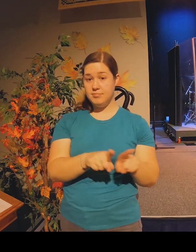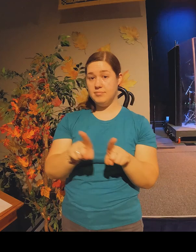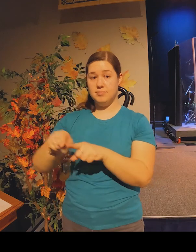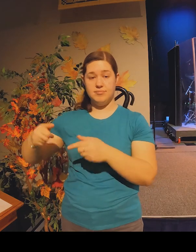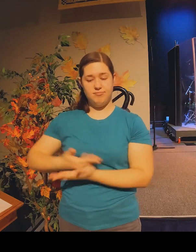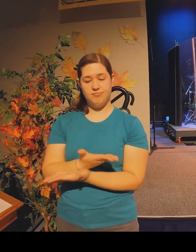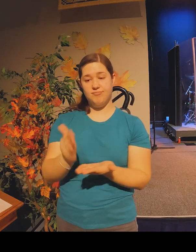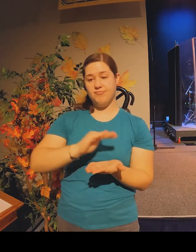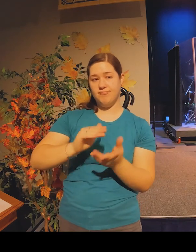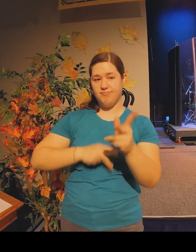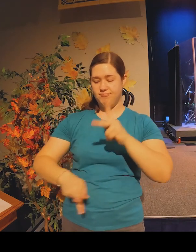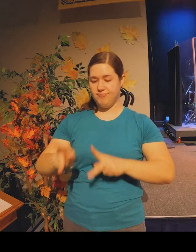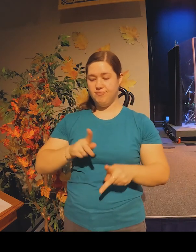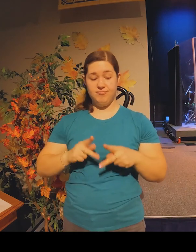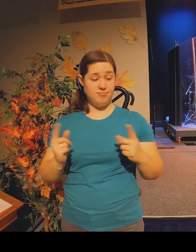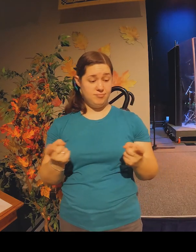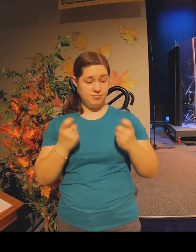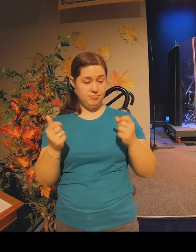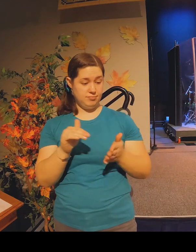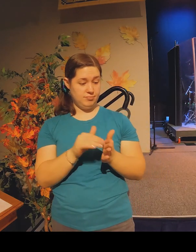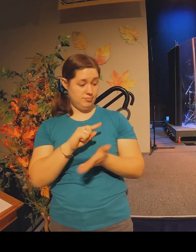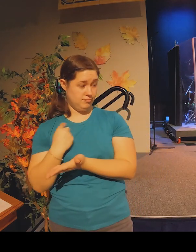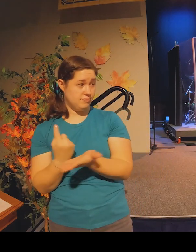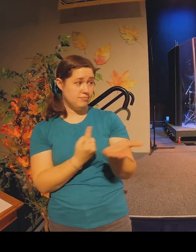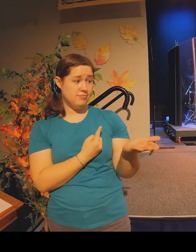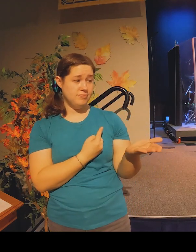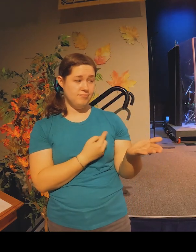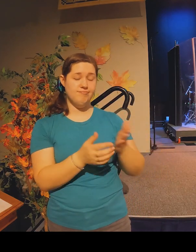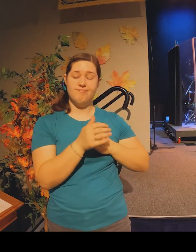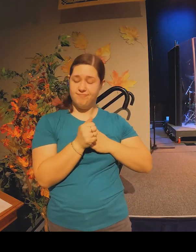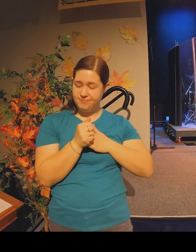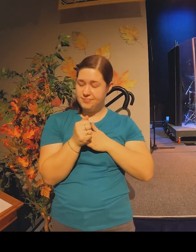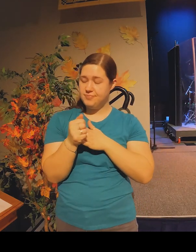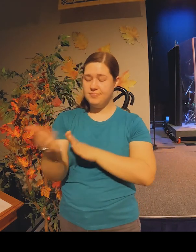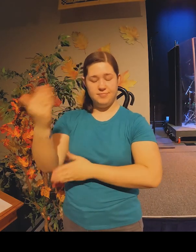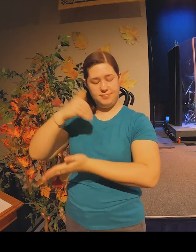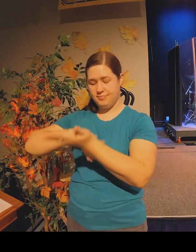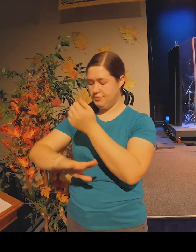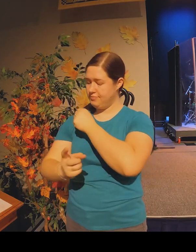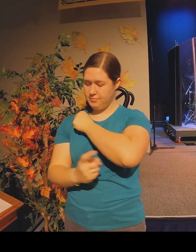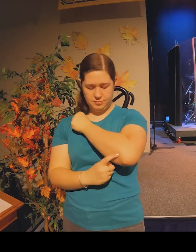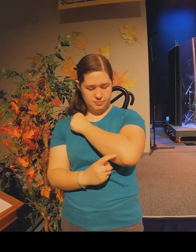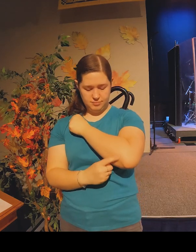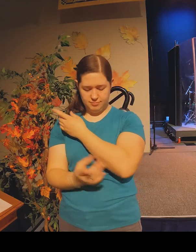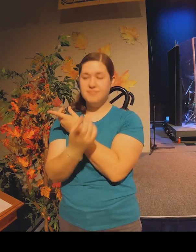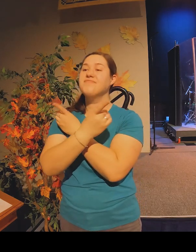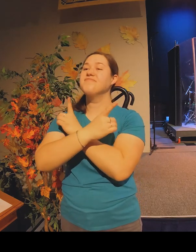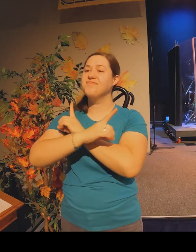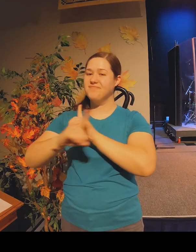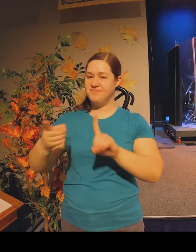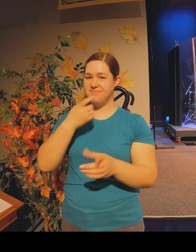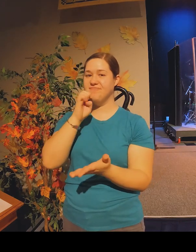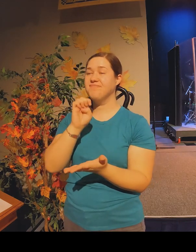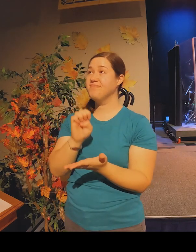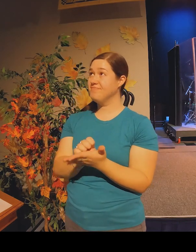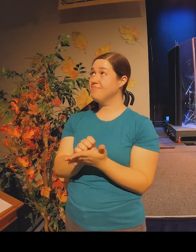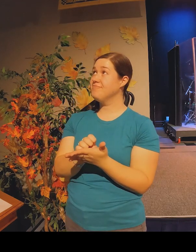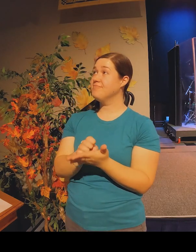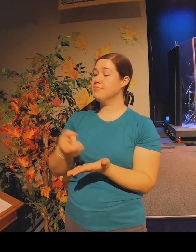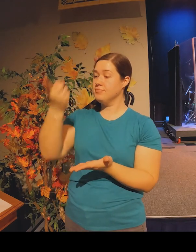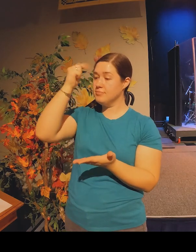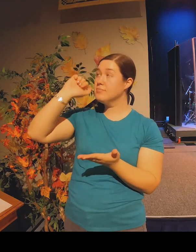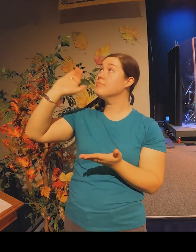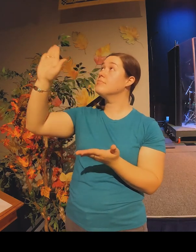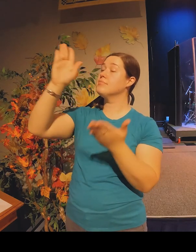as we forgive those who trespass against us. And lead us not into temptation, but deliver us from